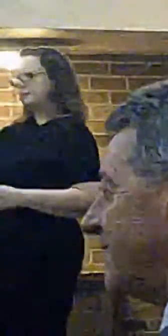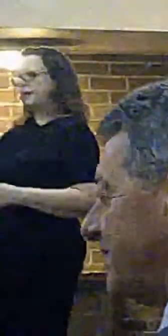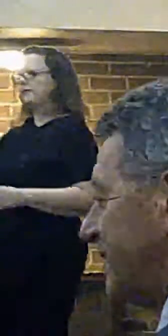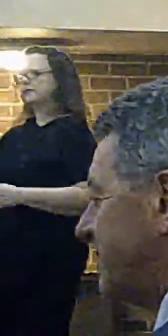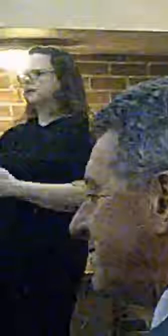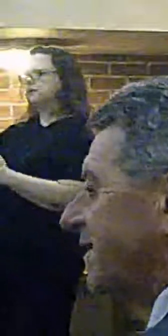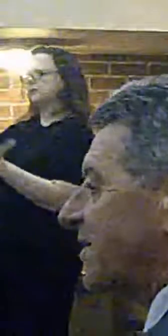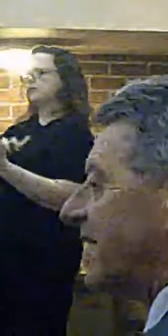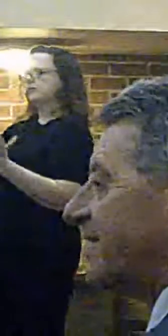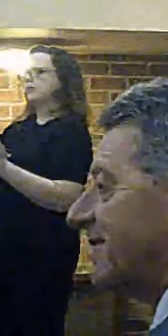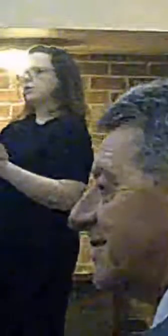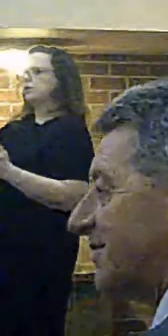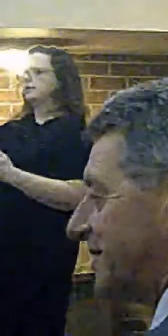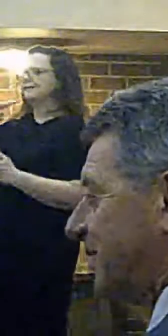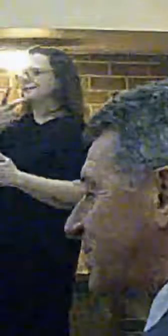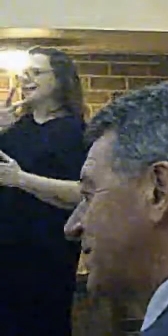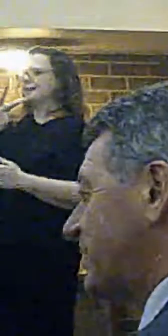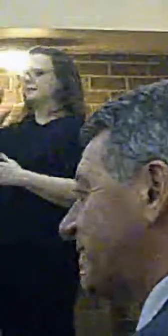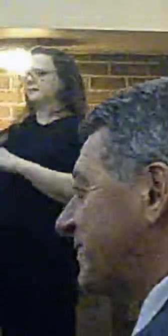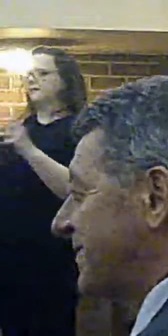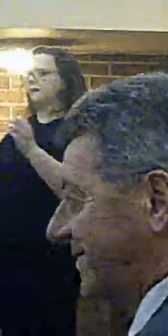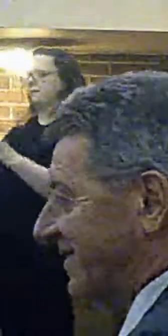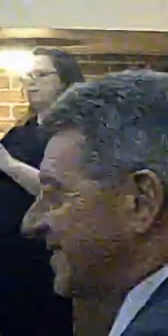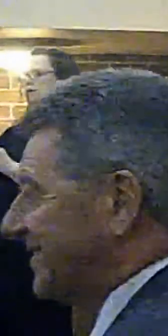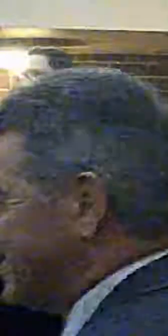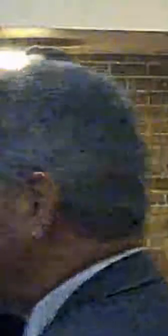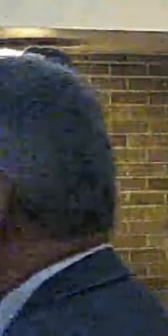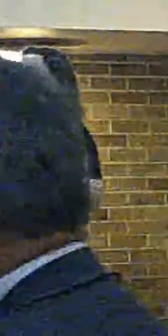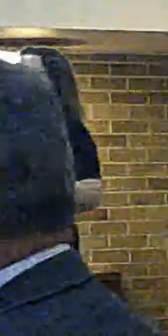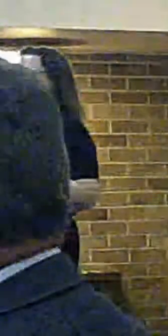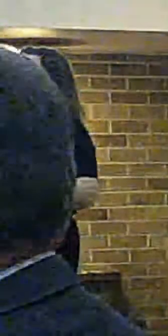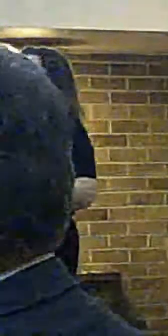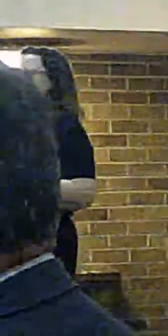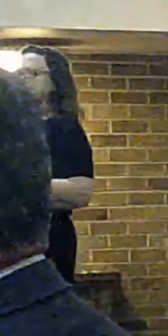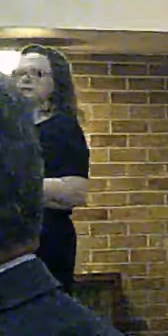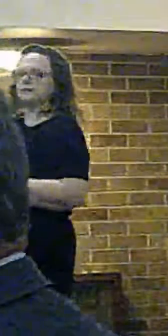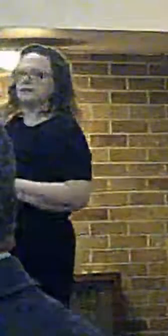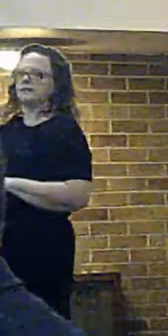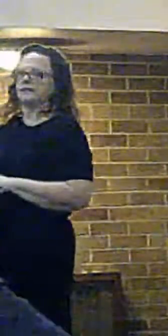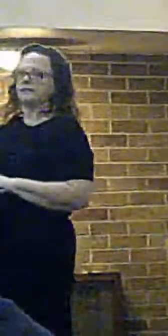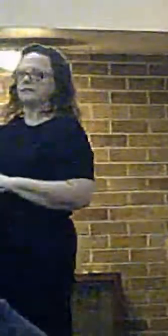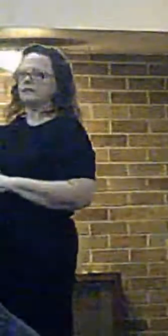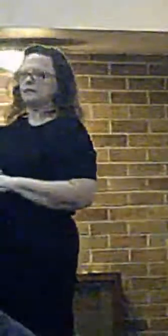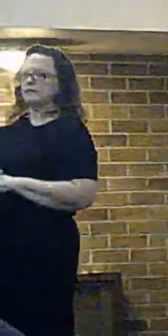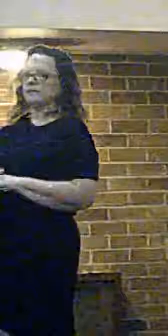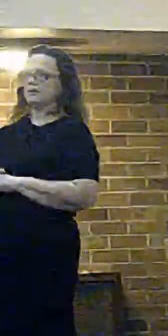February 2015. Not okay, I accept. Okay.